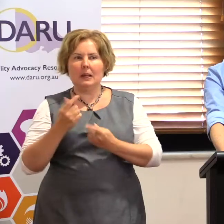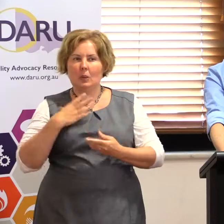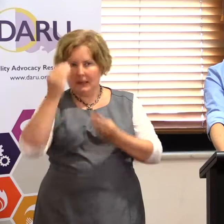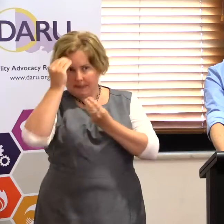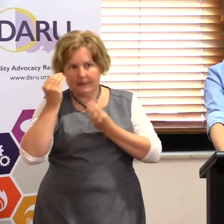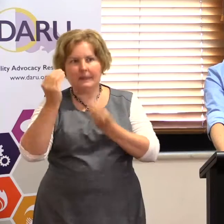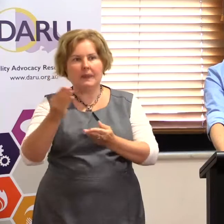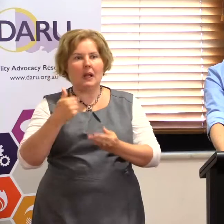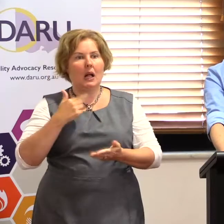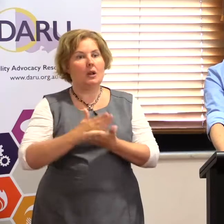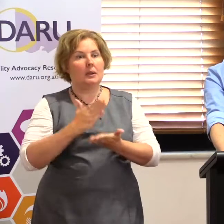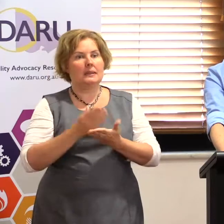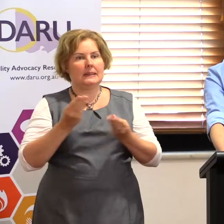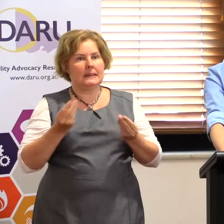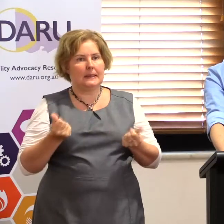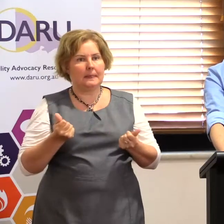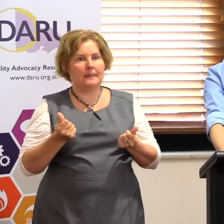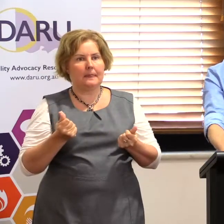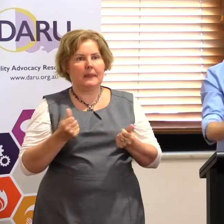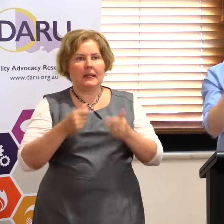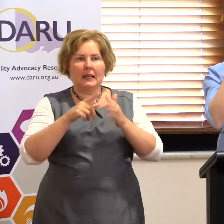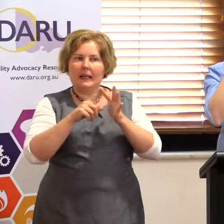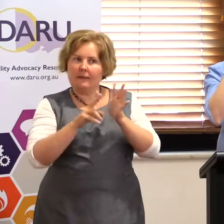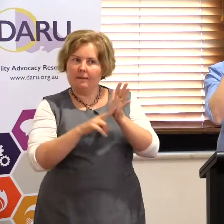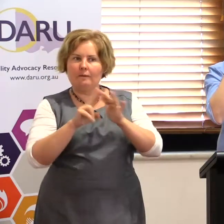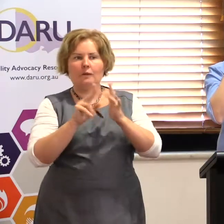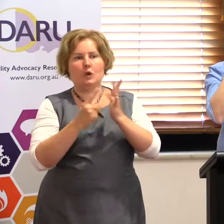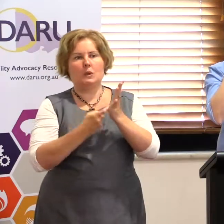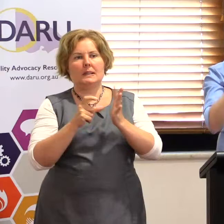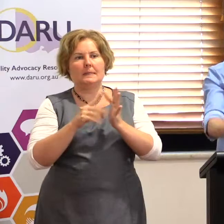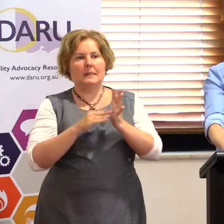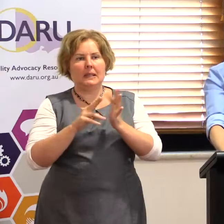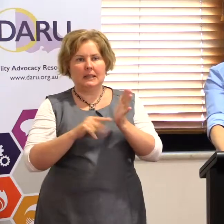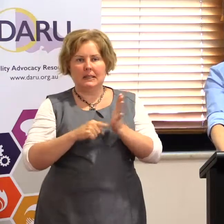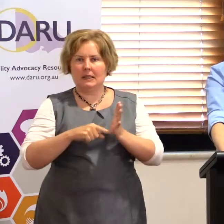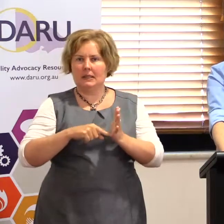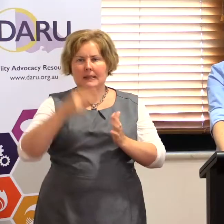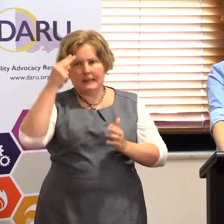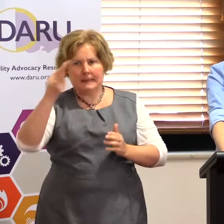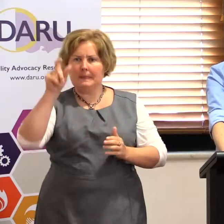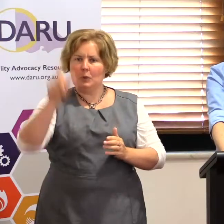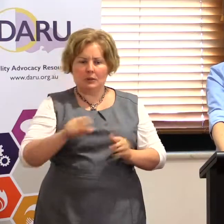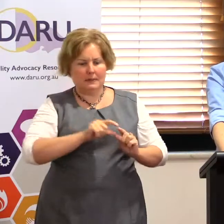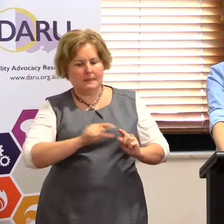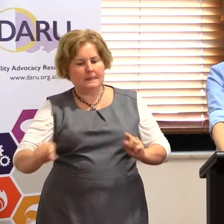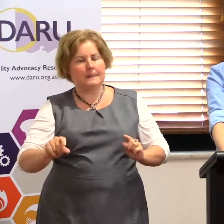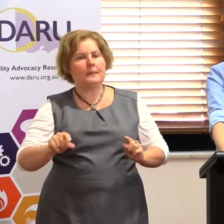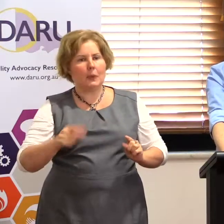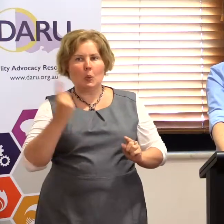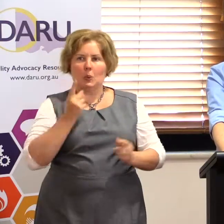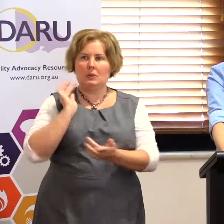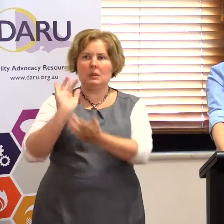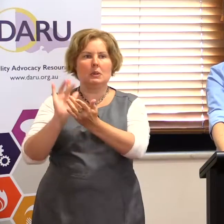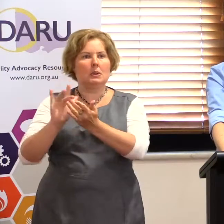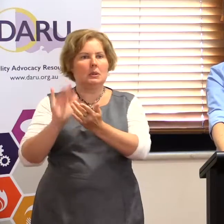one thing I would really like to put out there is that we need some sort of investment and acknowledgement of who we